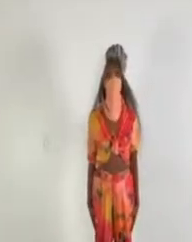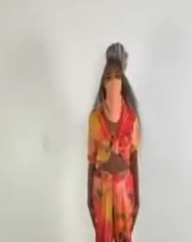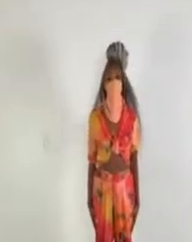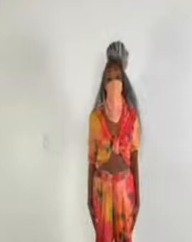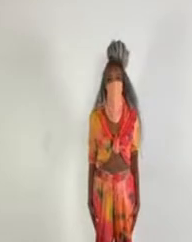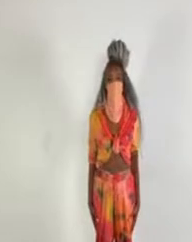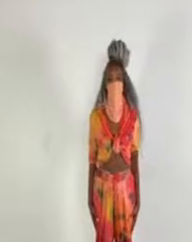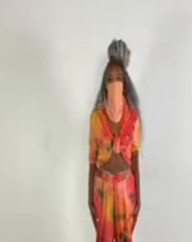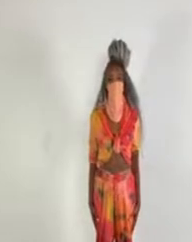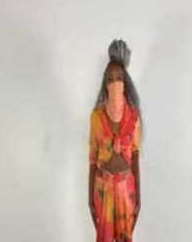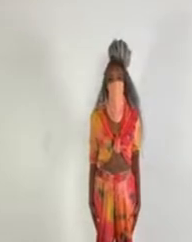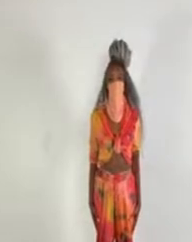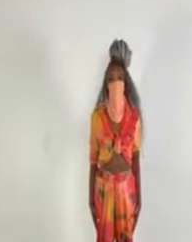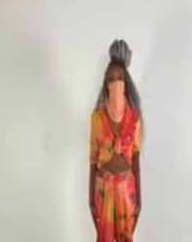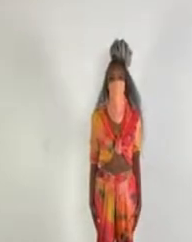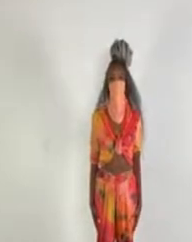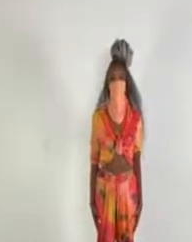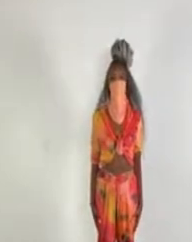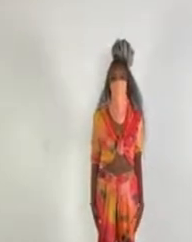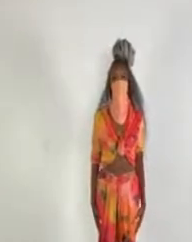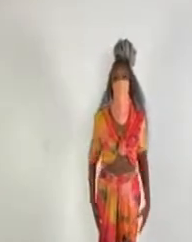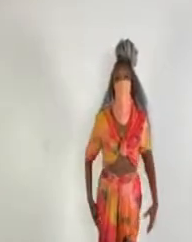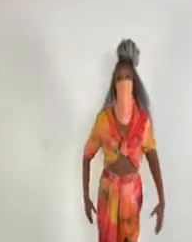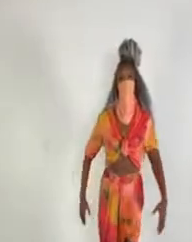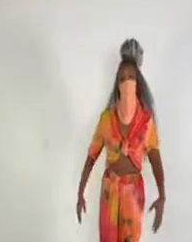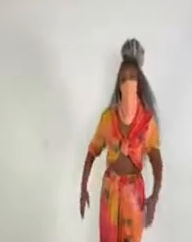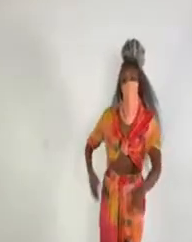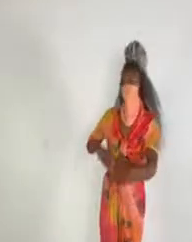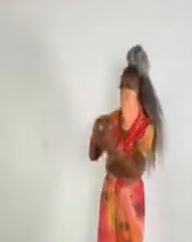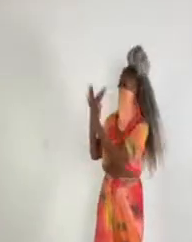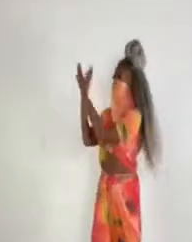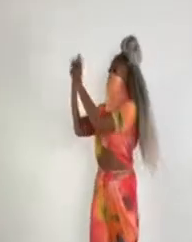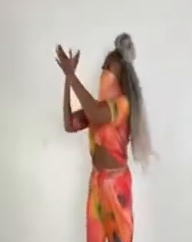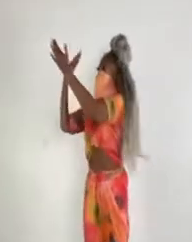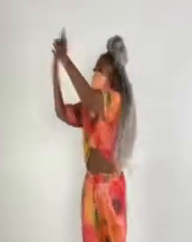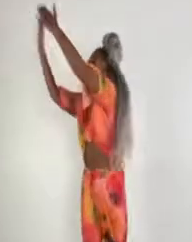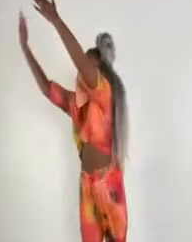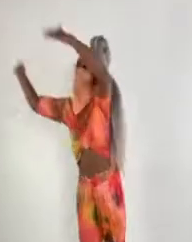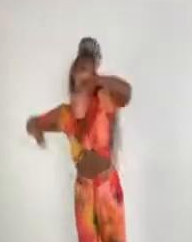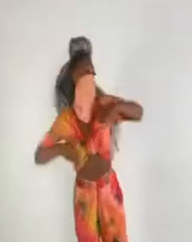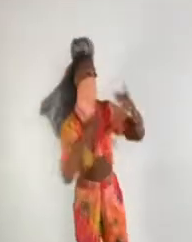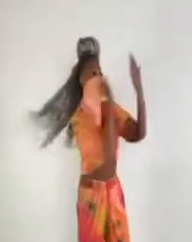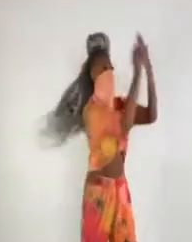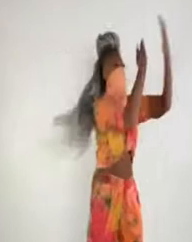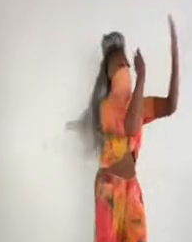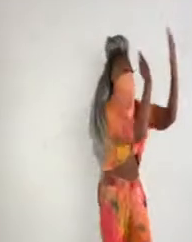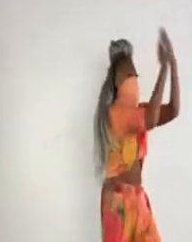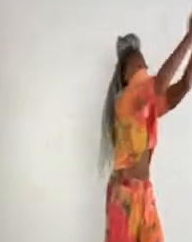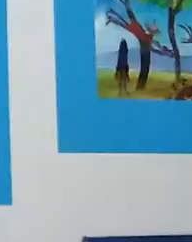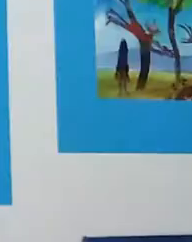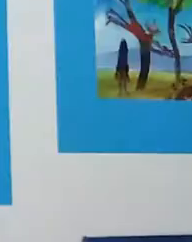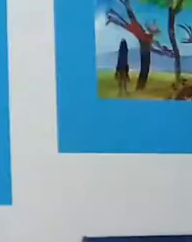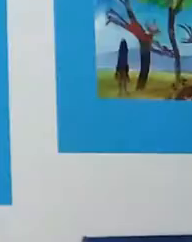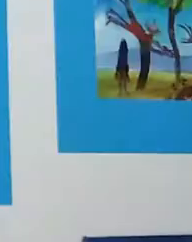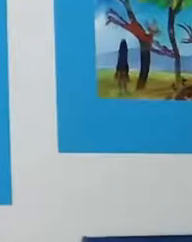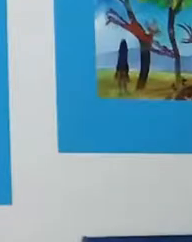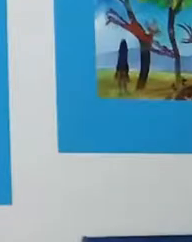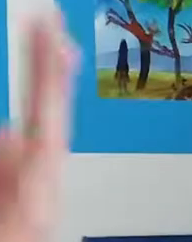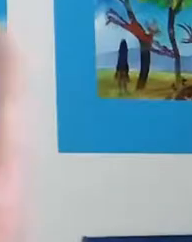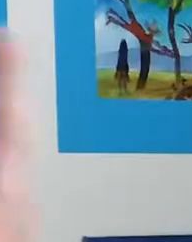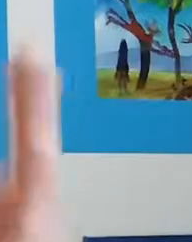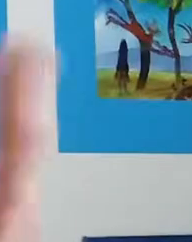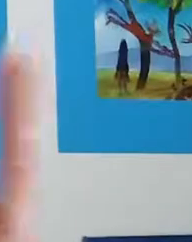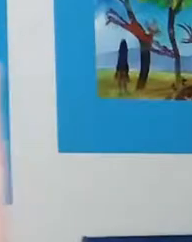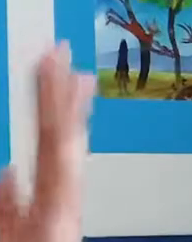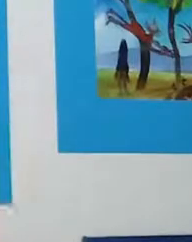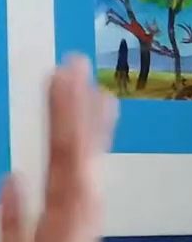twice from our dining room walls, yet I still could not understand what the ruckus was all about.